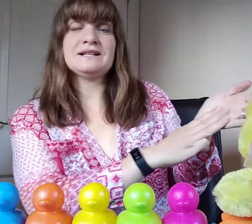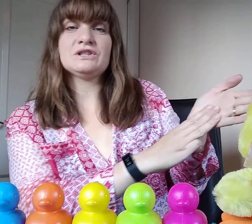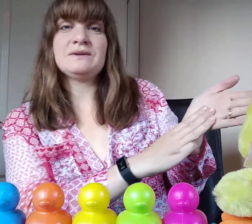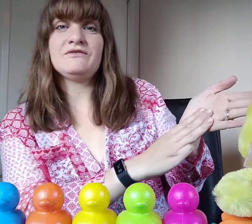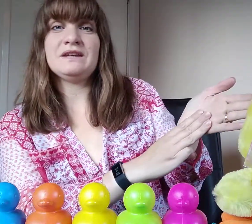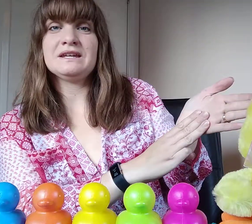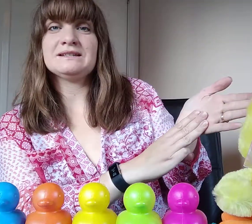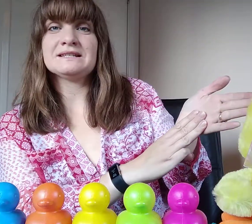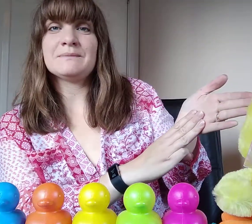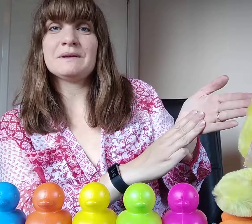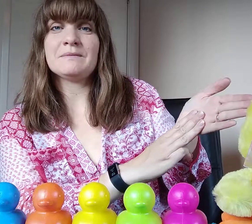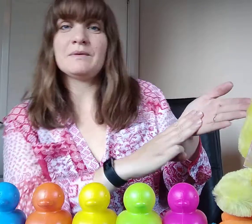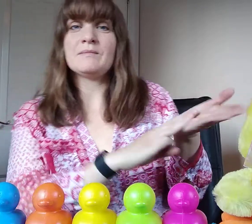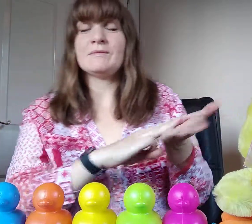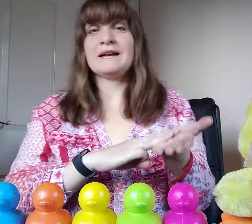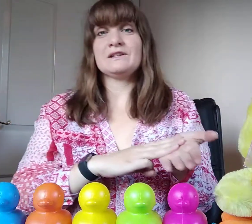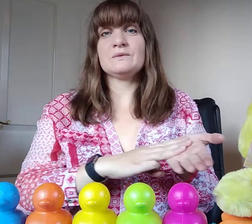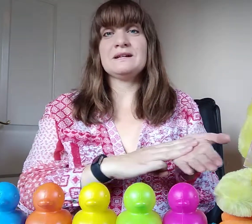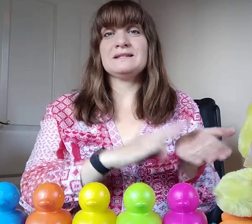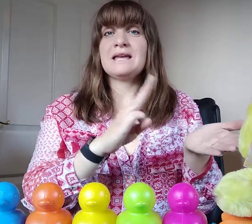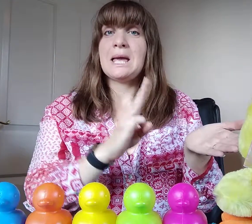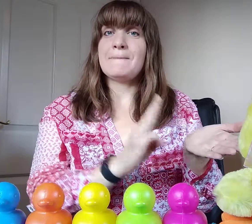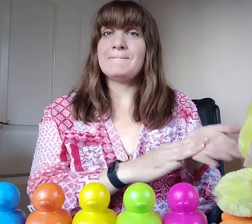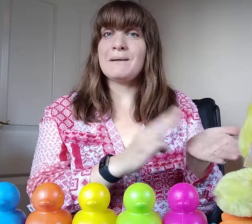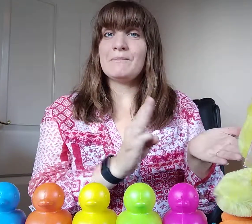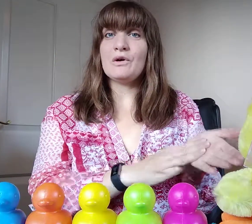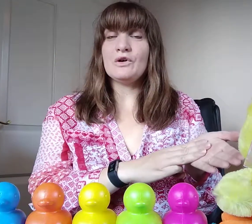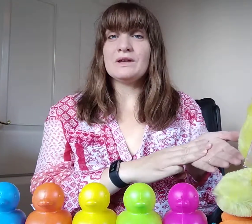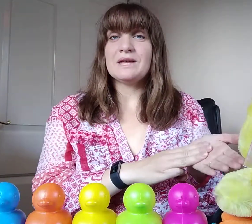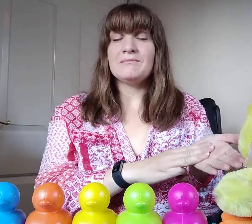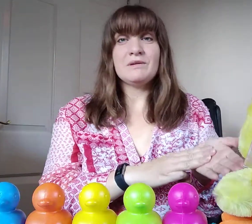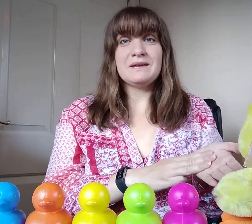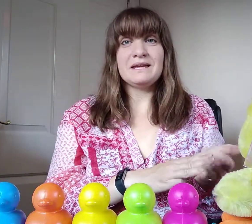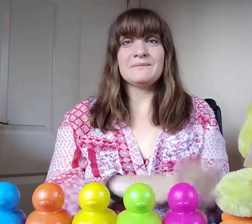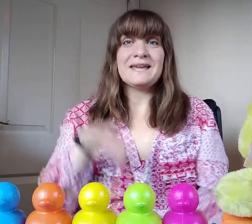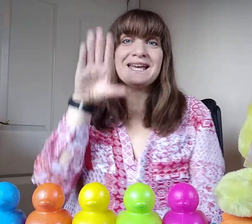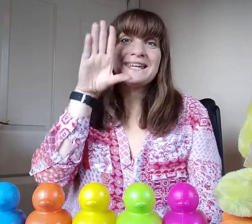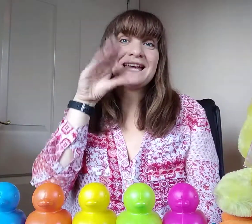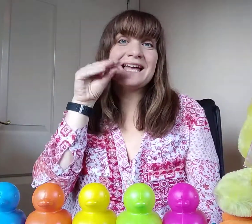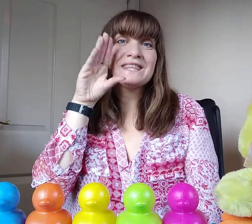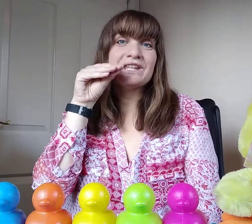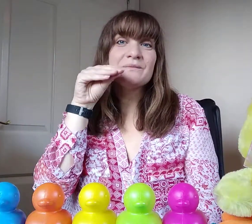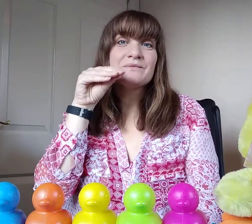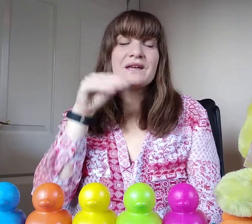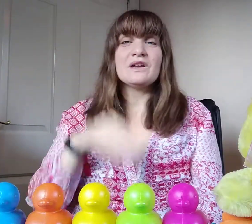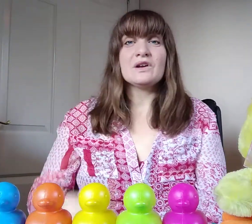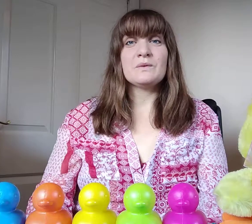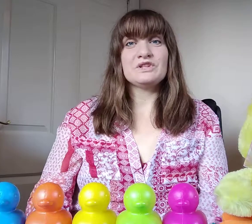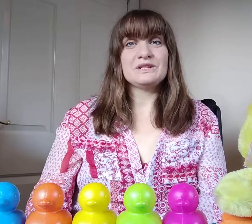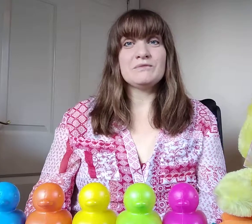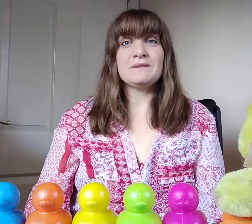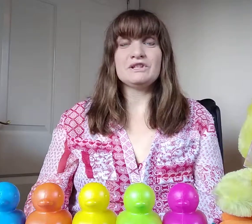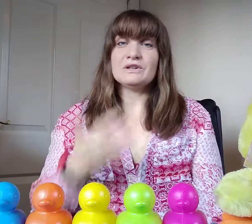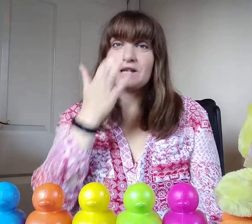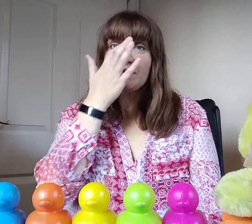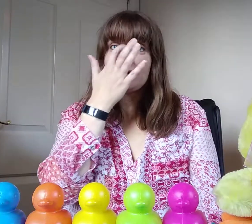3 fingers tapping the palm of my hand twice. Maman, mummy, gan, which is mummy duck. So